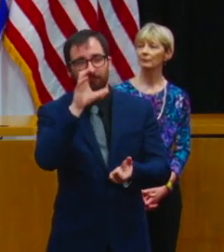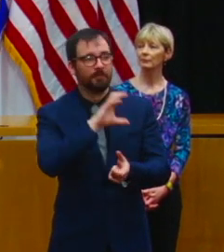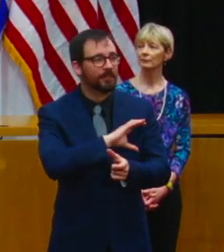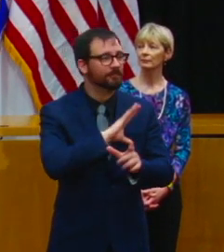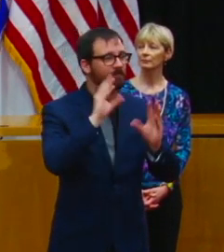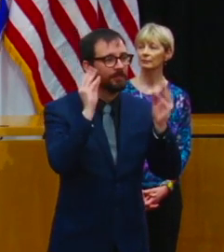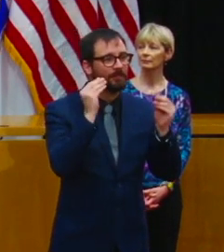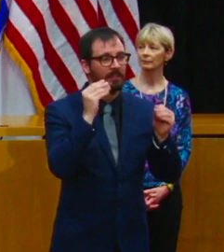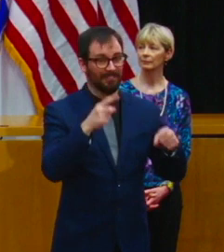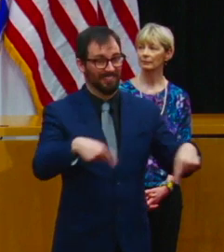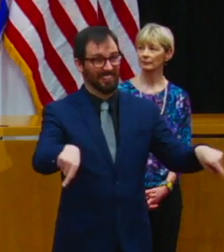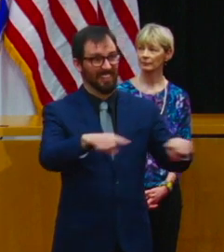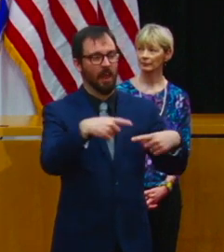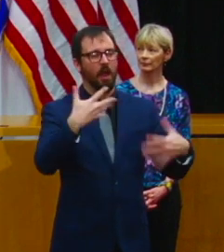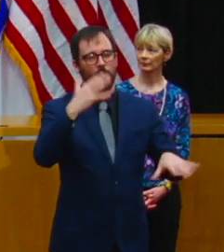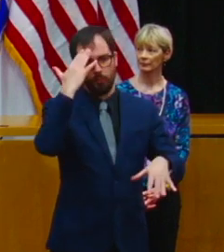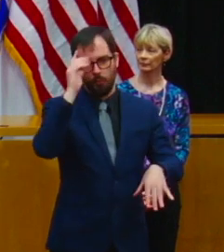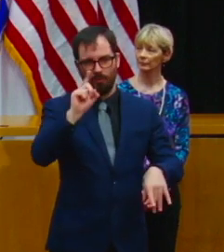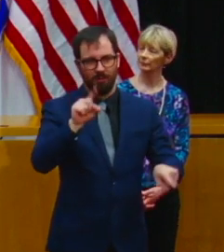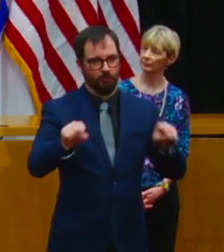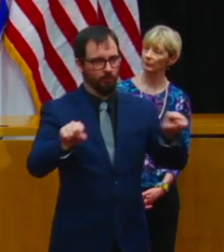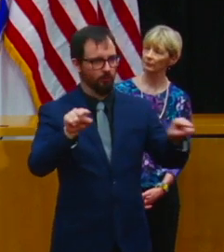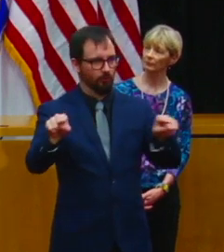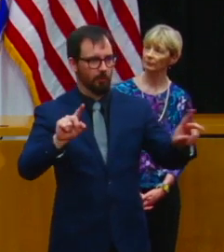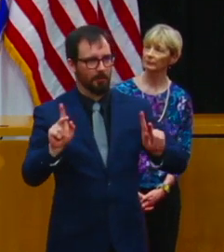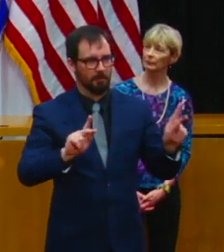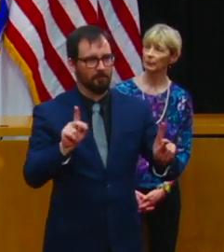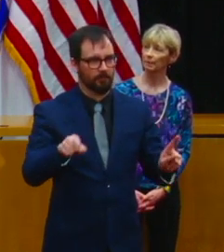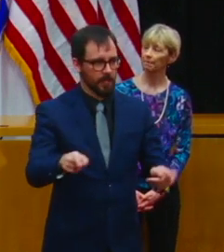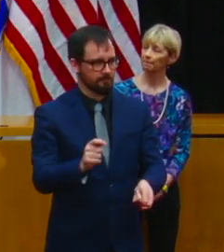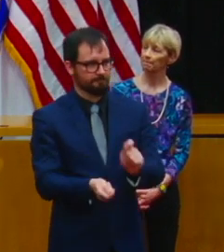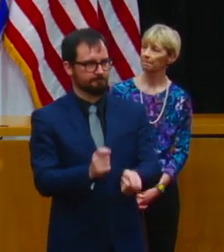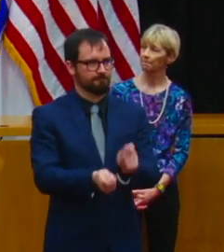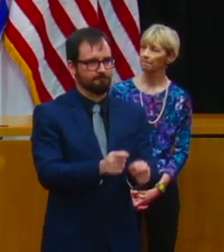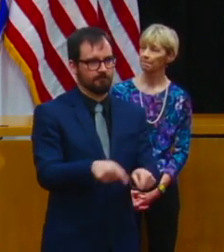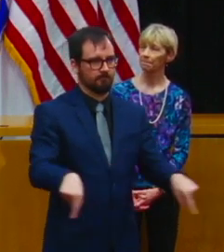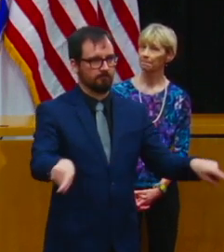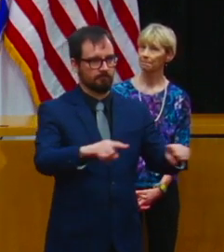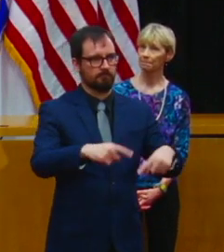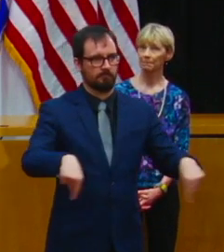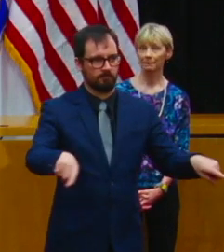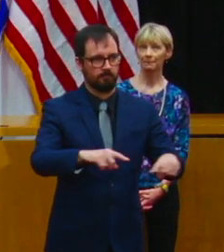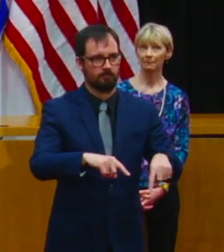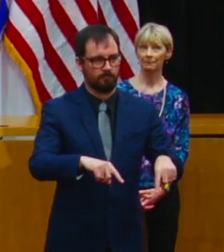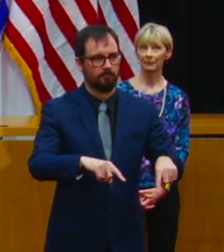their Board of Health is because the FDA issued guidance, was it two Fridays ago?